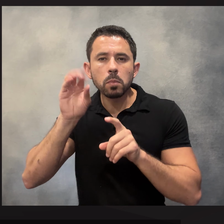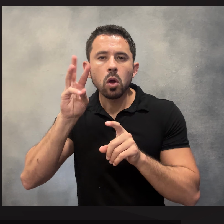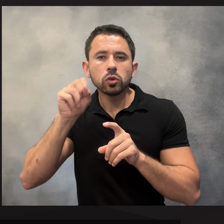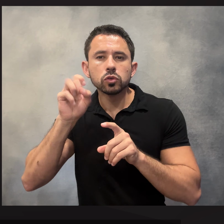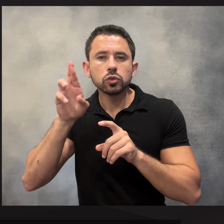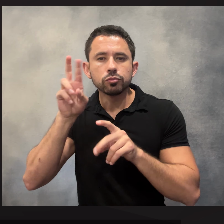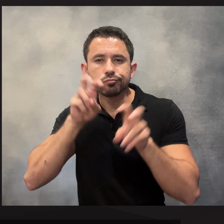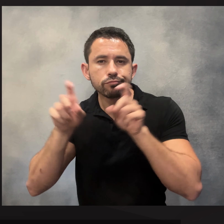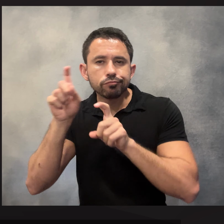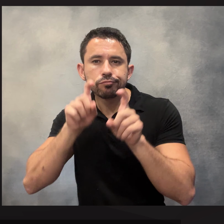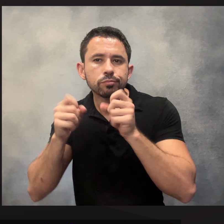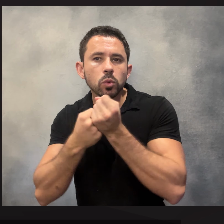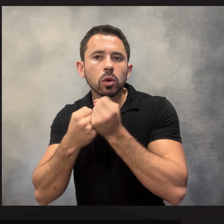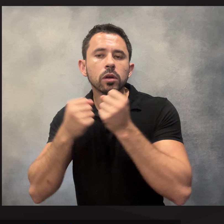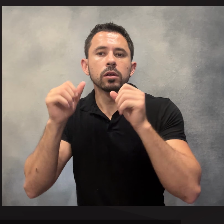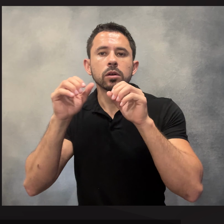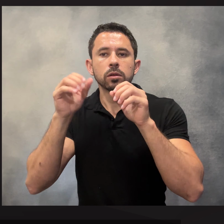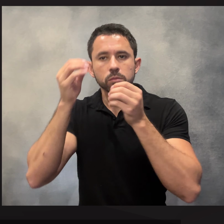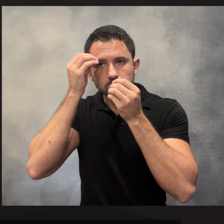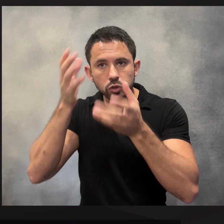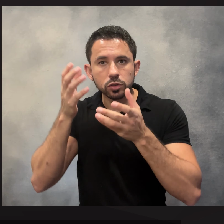tips.